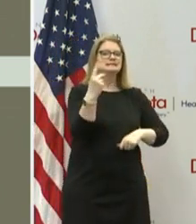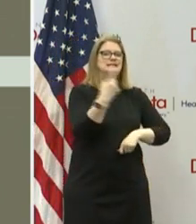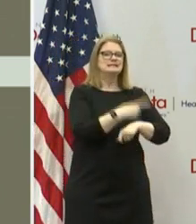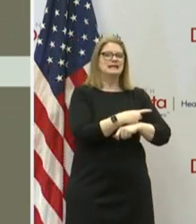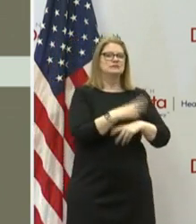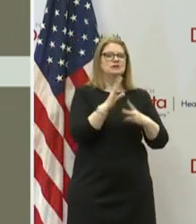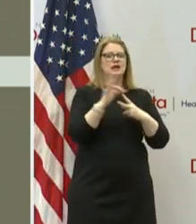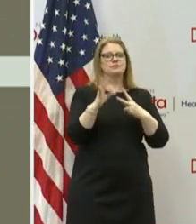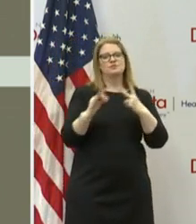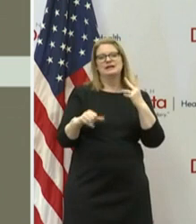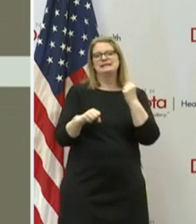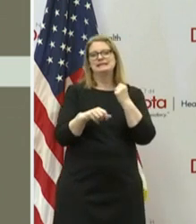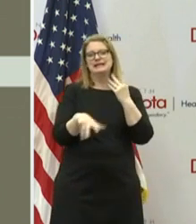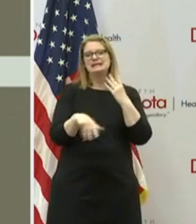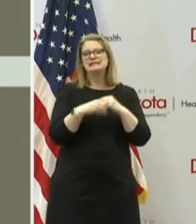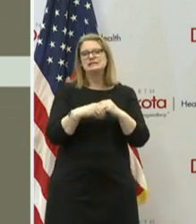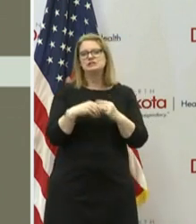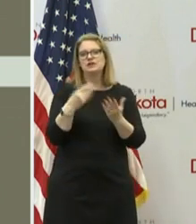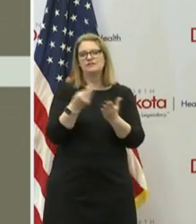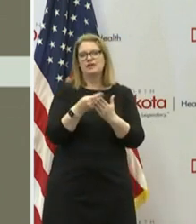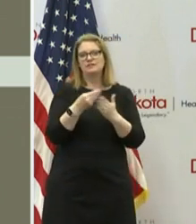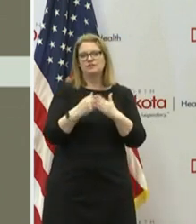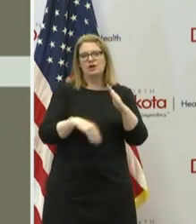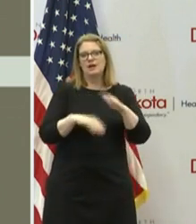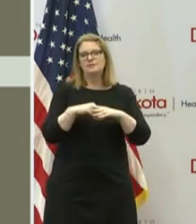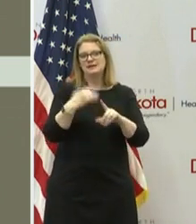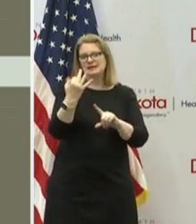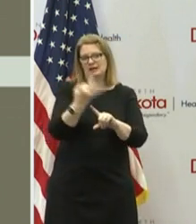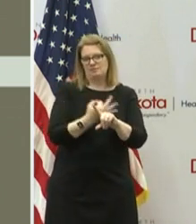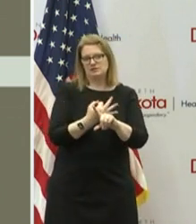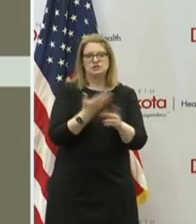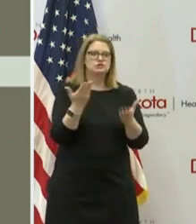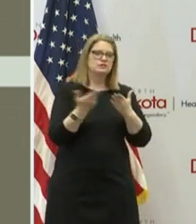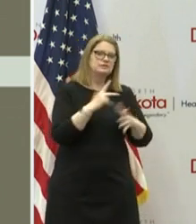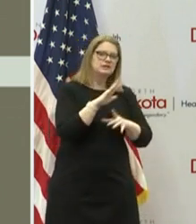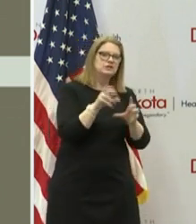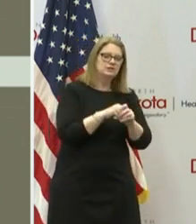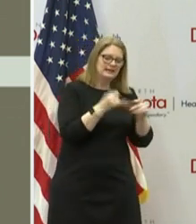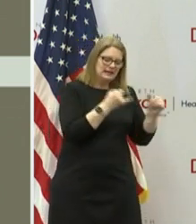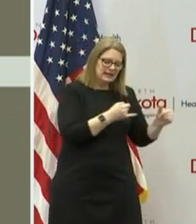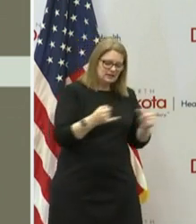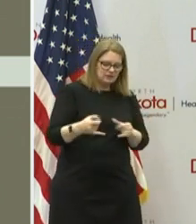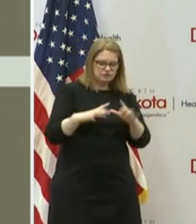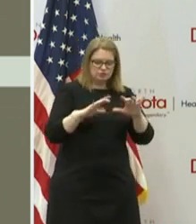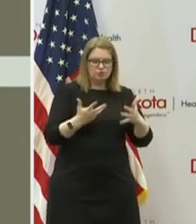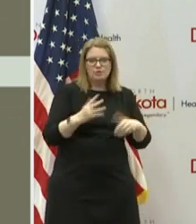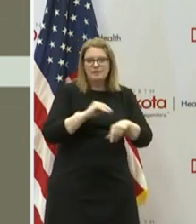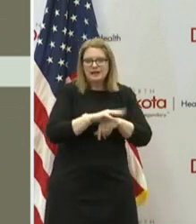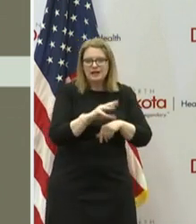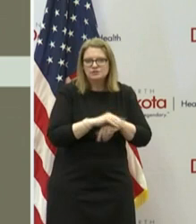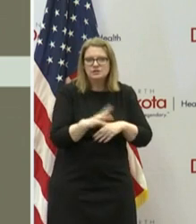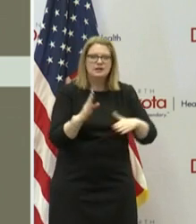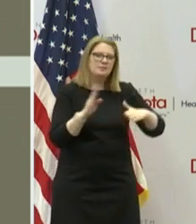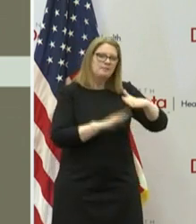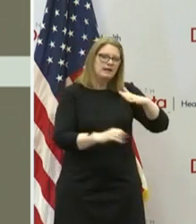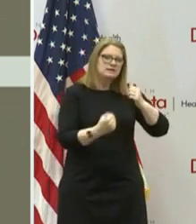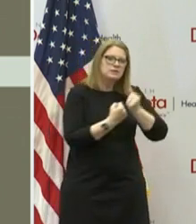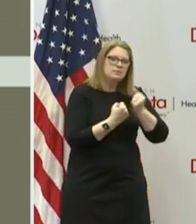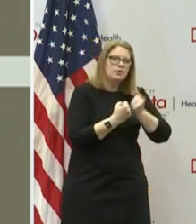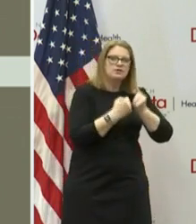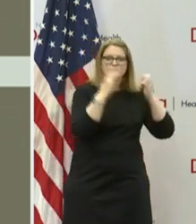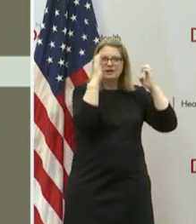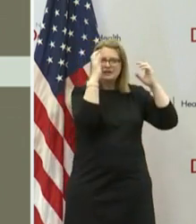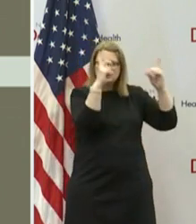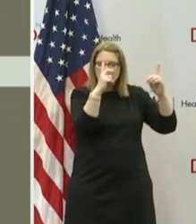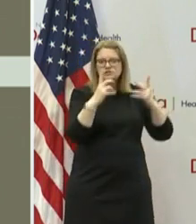for an additional funding for up to 9 months. And those services can include individual and group counseling, basic supportive or educational